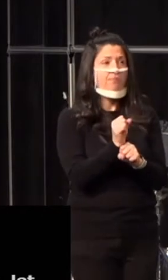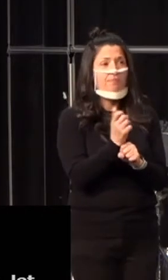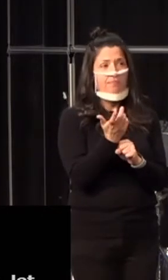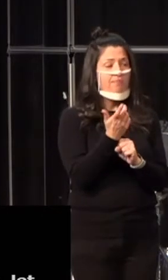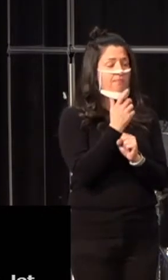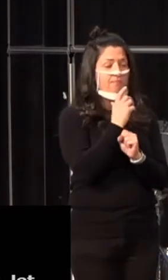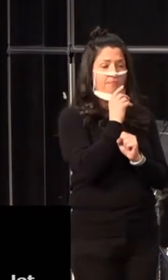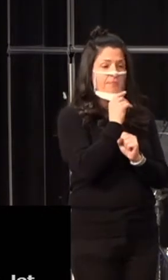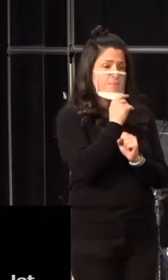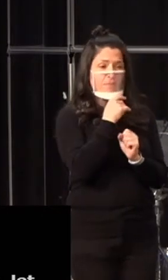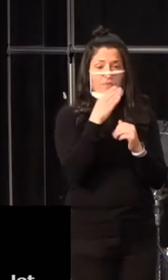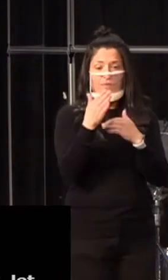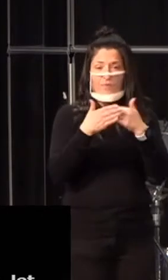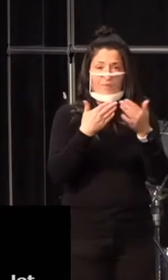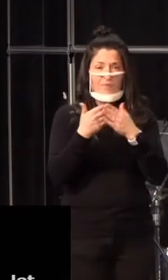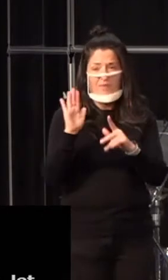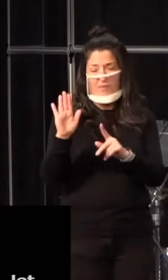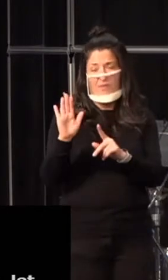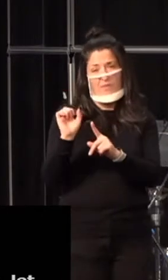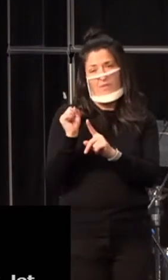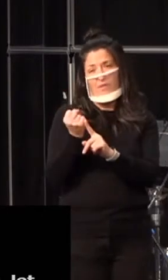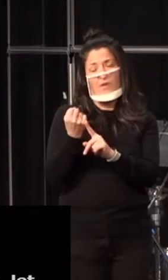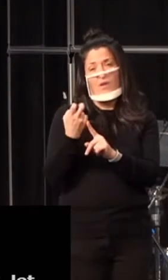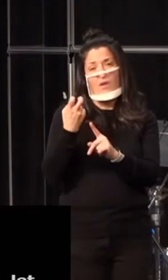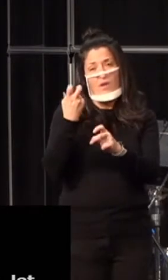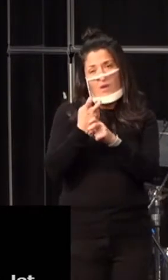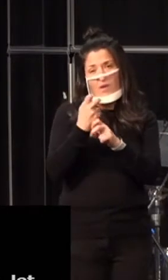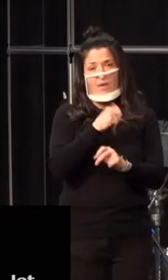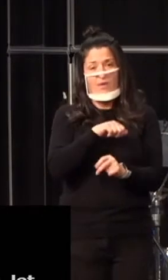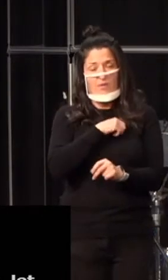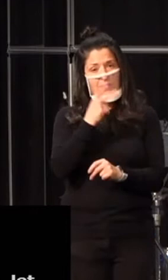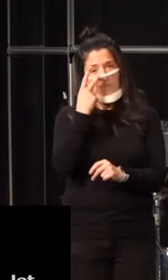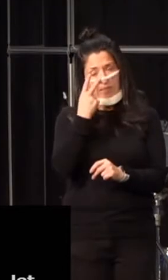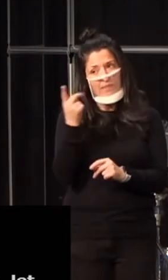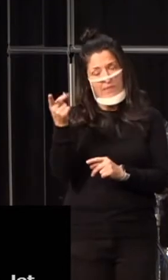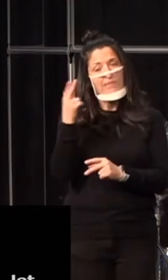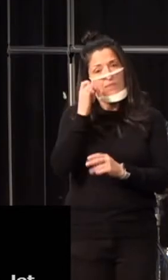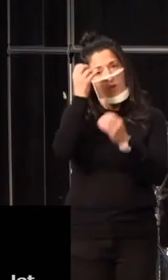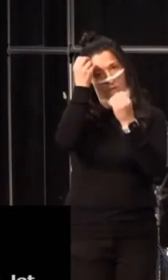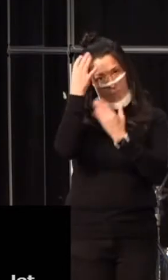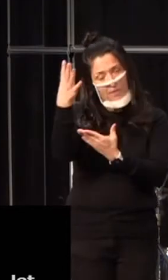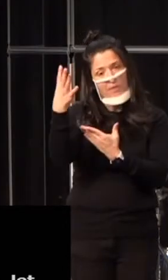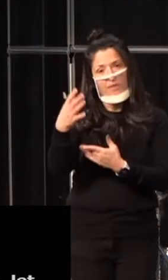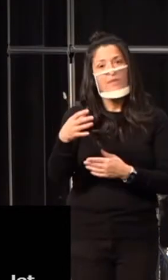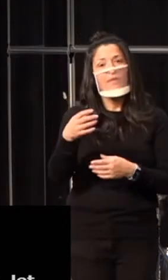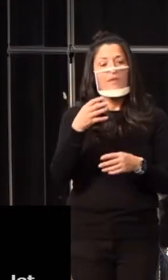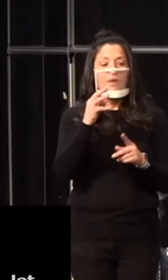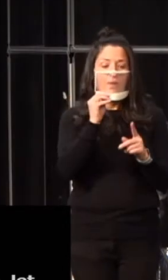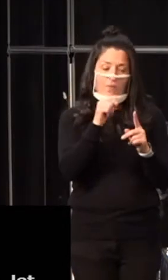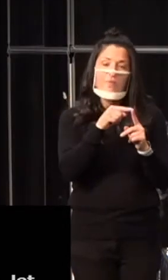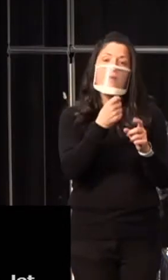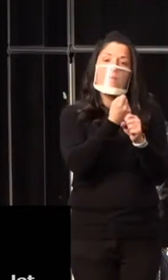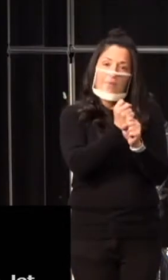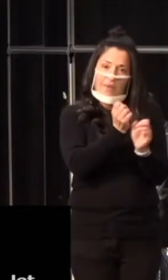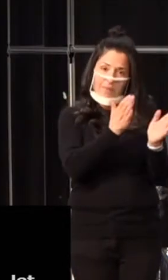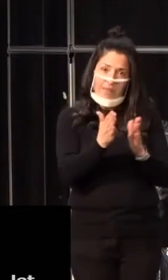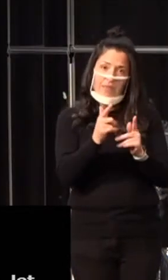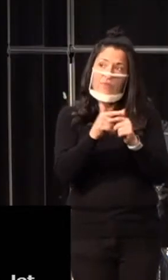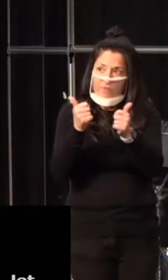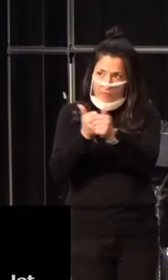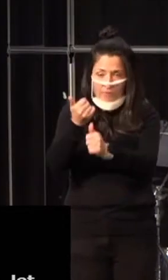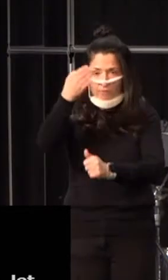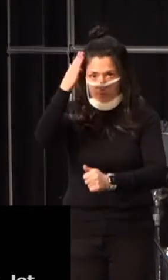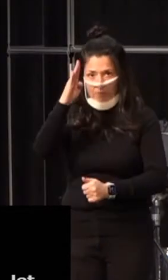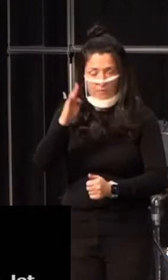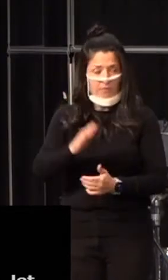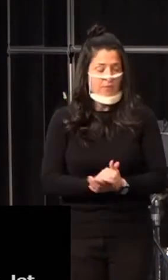know, despite his hard attitude, you see some steps of obedience. It's important to note Moses is making a plan to follow God.